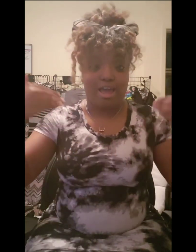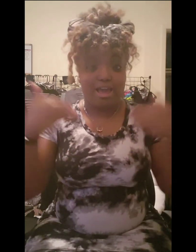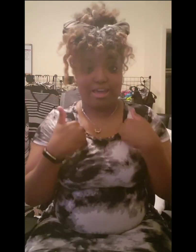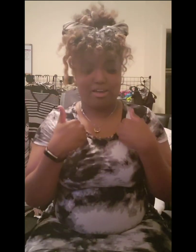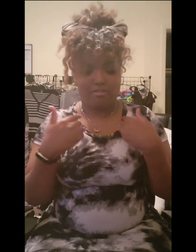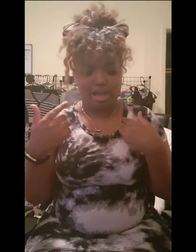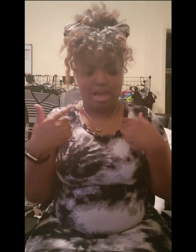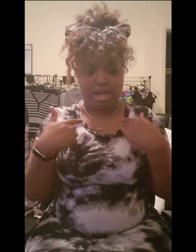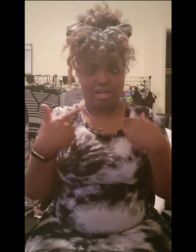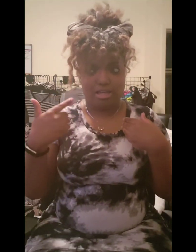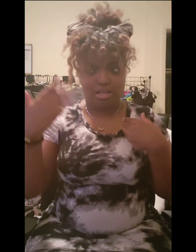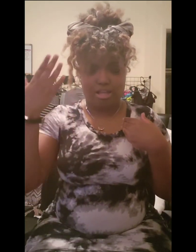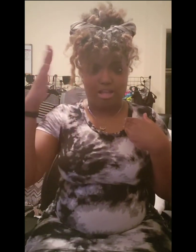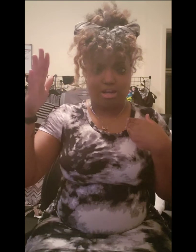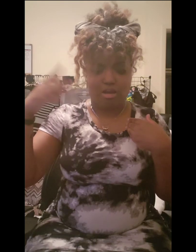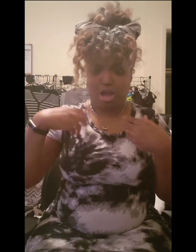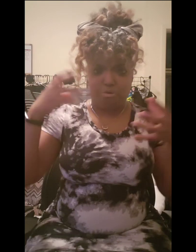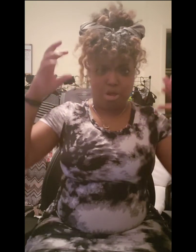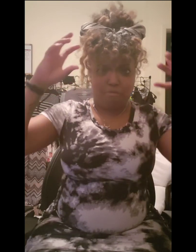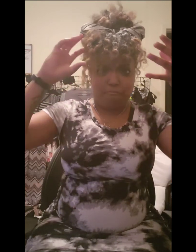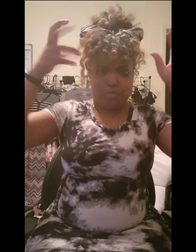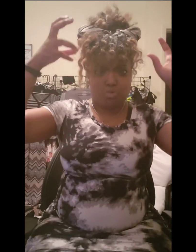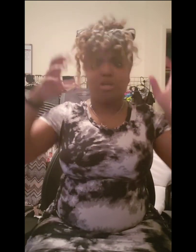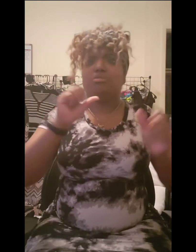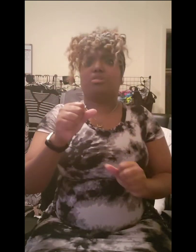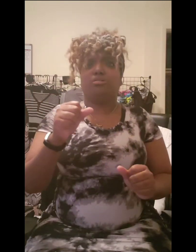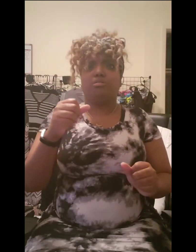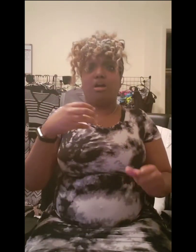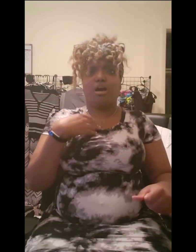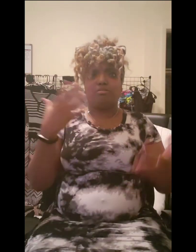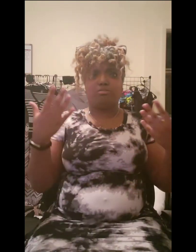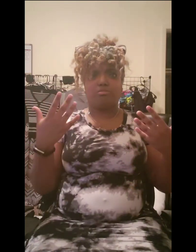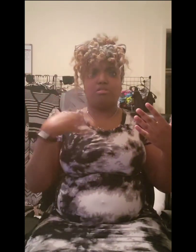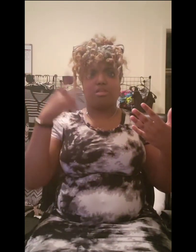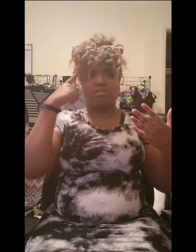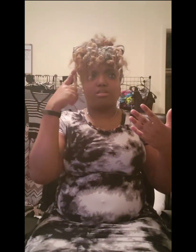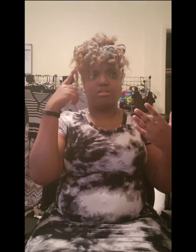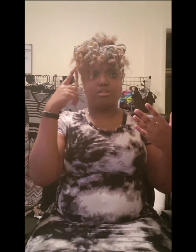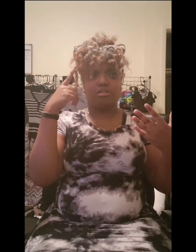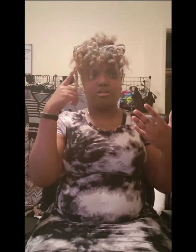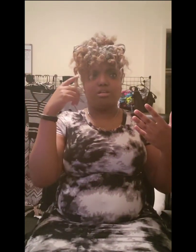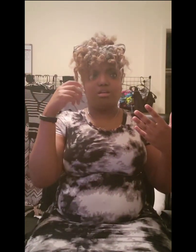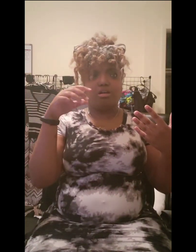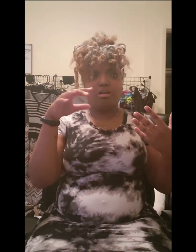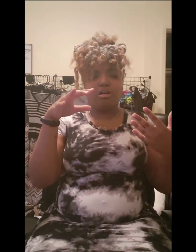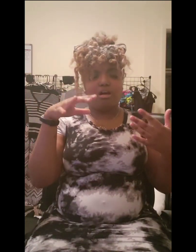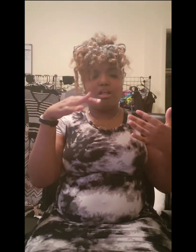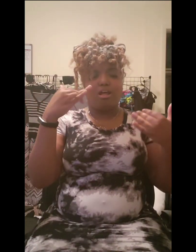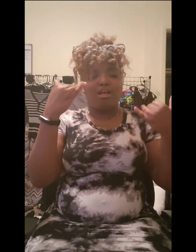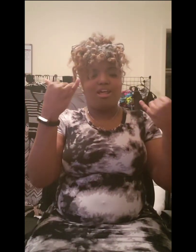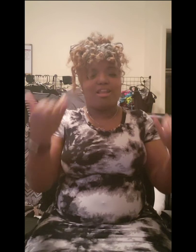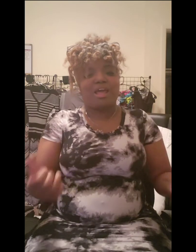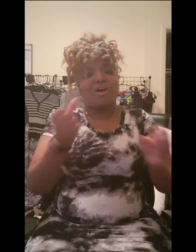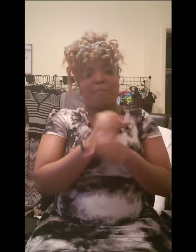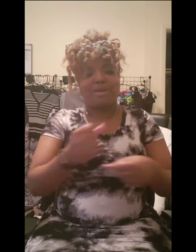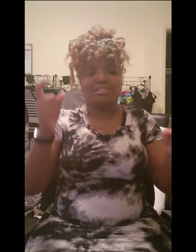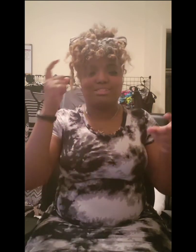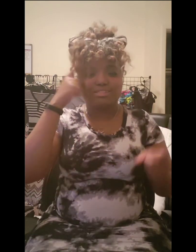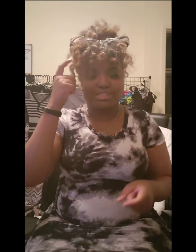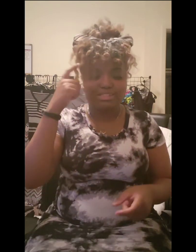that point that I started to understand who I was as a person. It was at that point